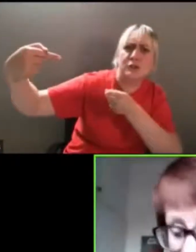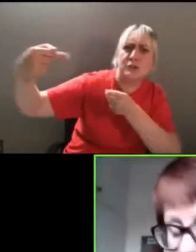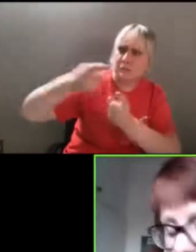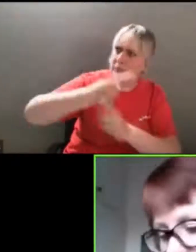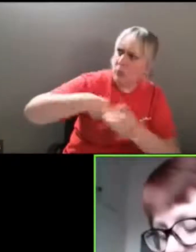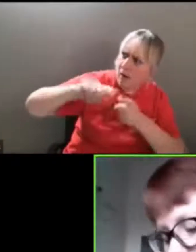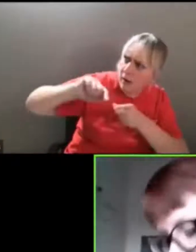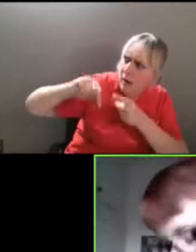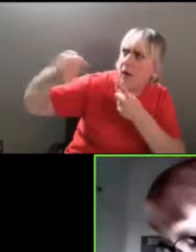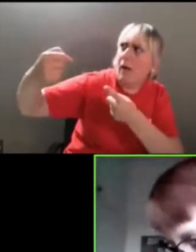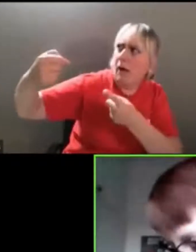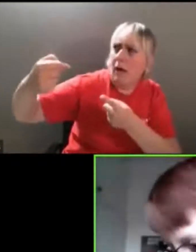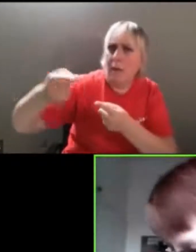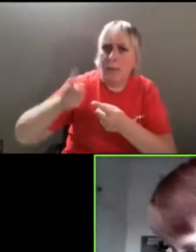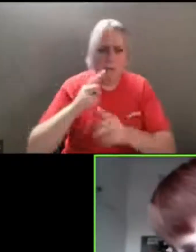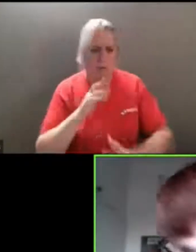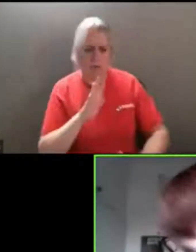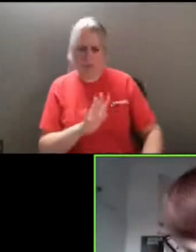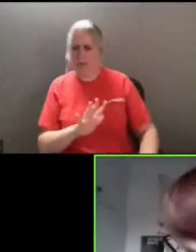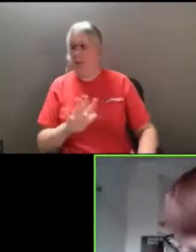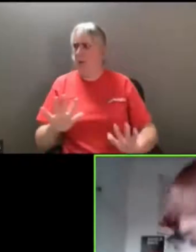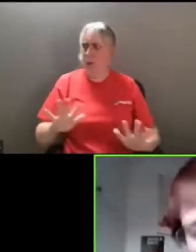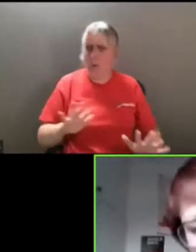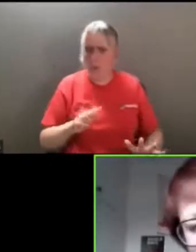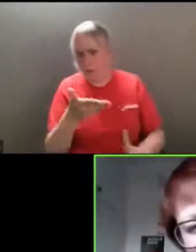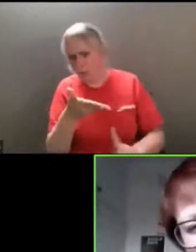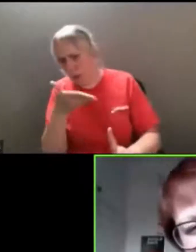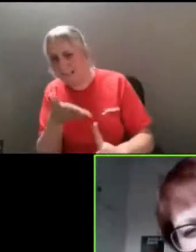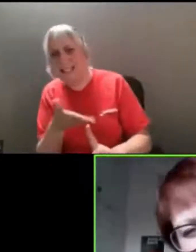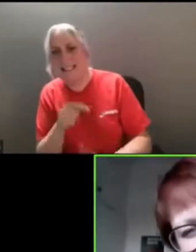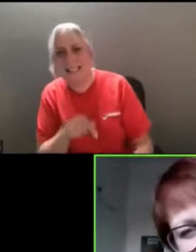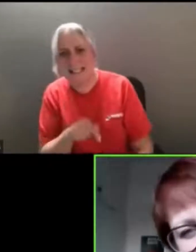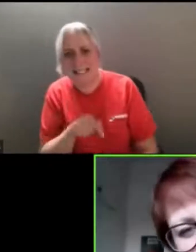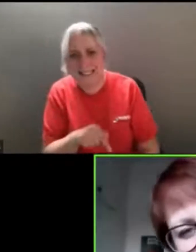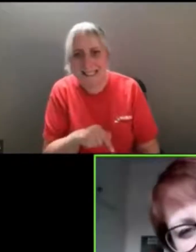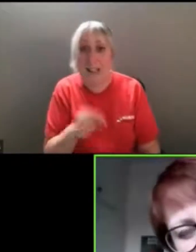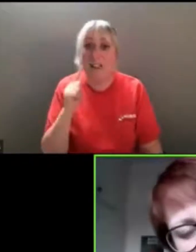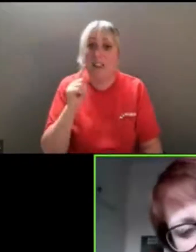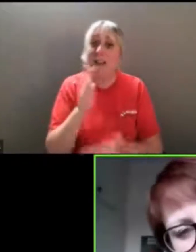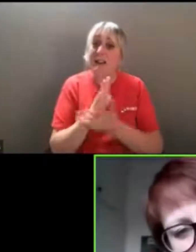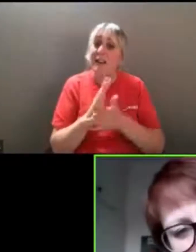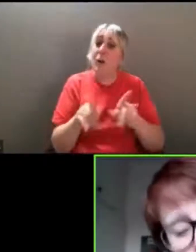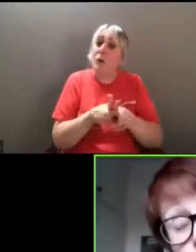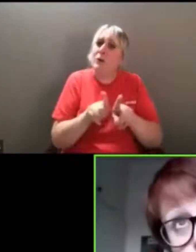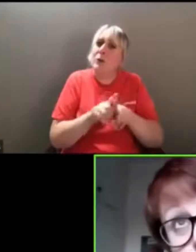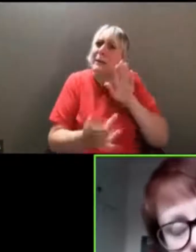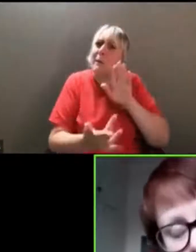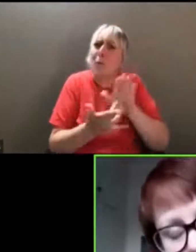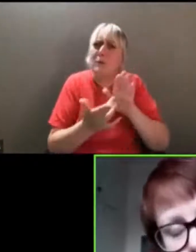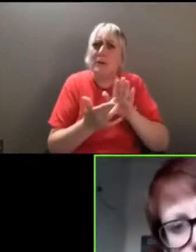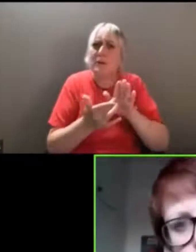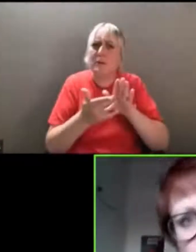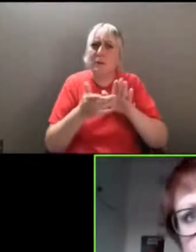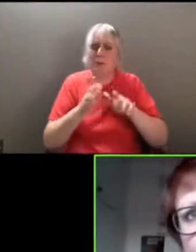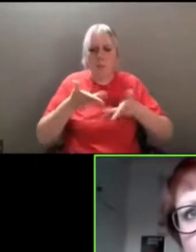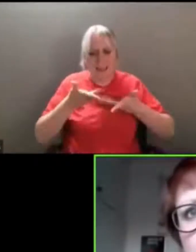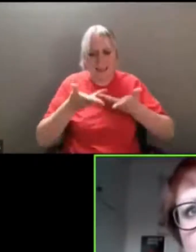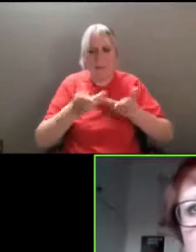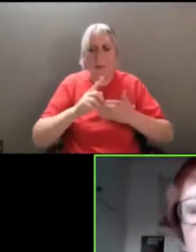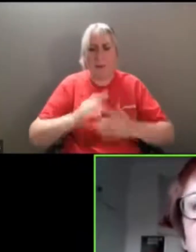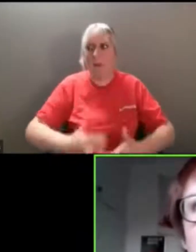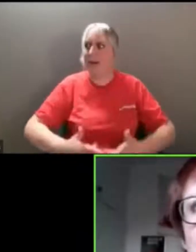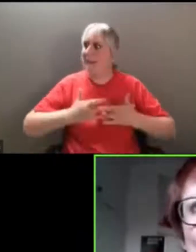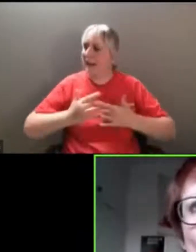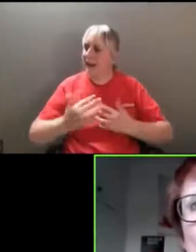offensive, it can make people notice. But also really important, it gives people hope. So when we did the Balls to the Budget protest,